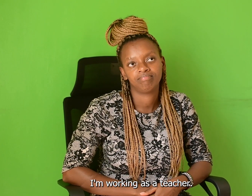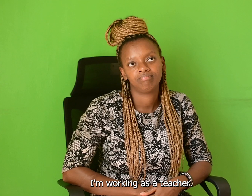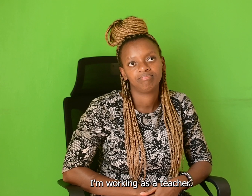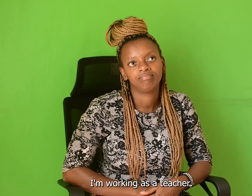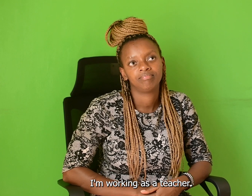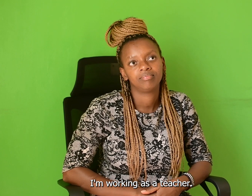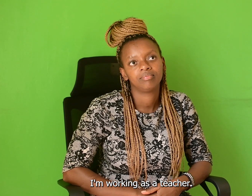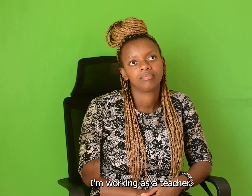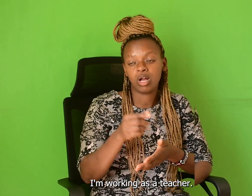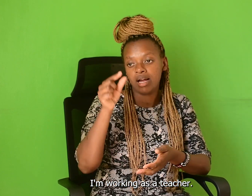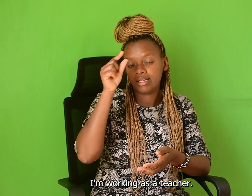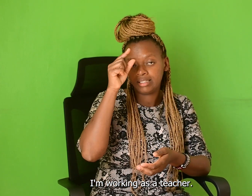teacher.